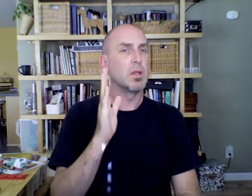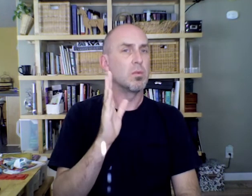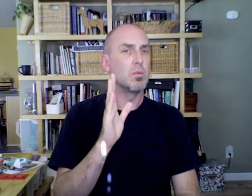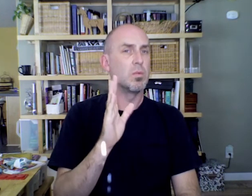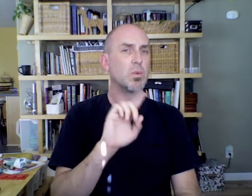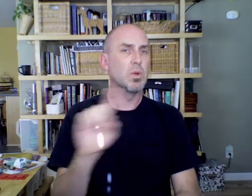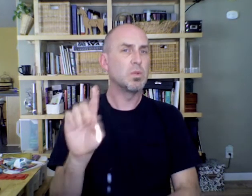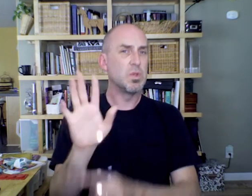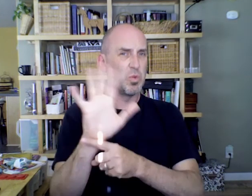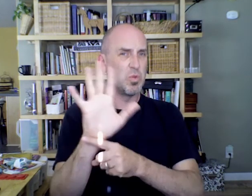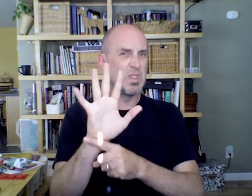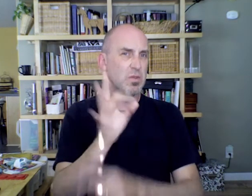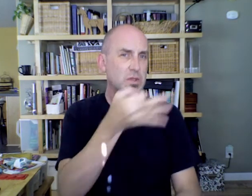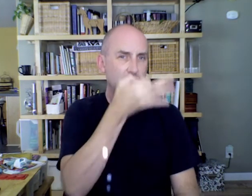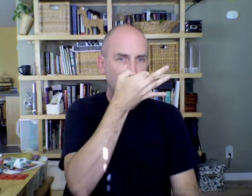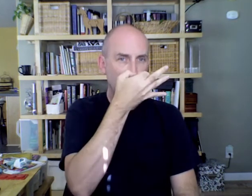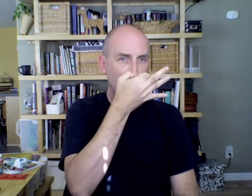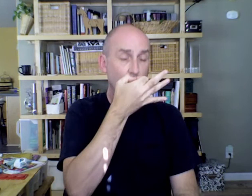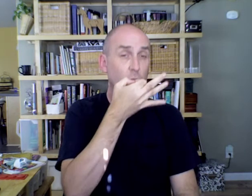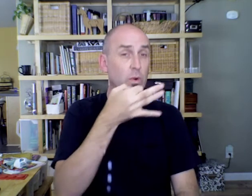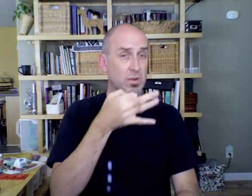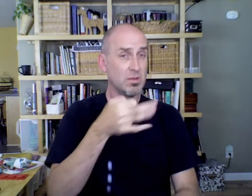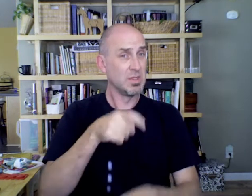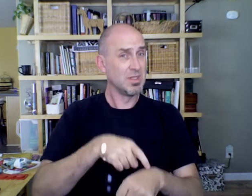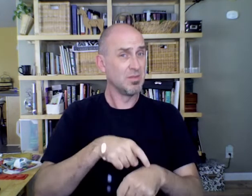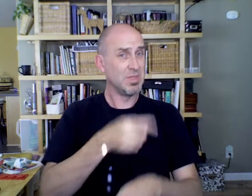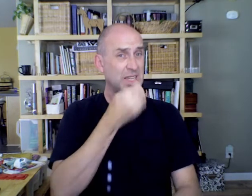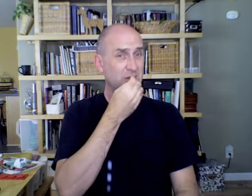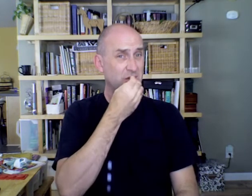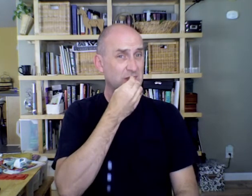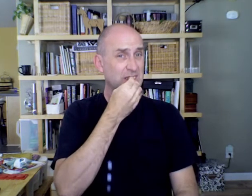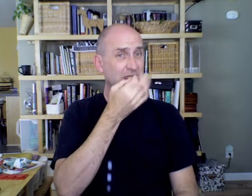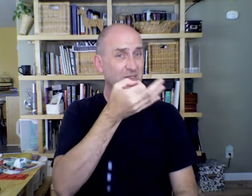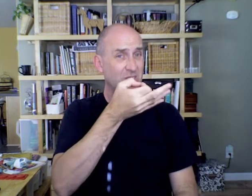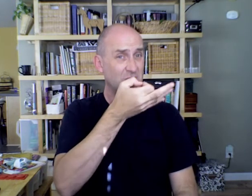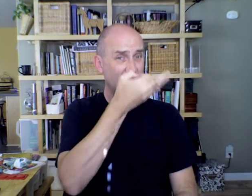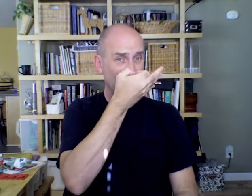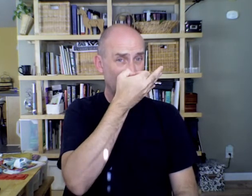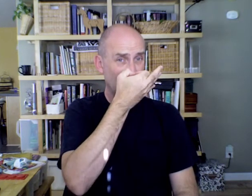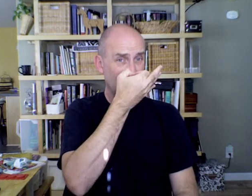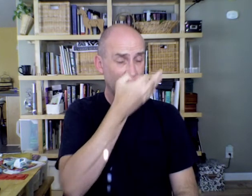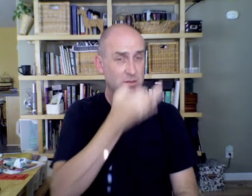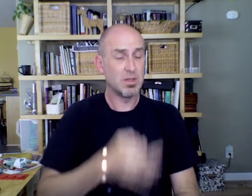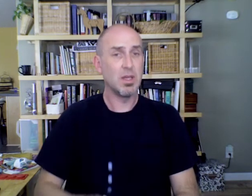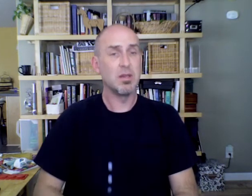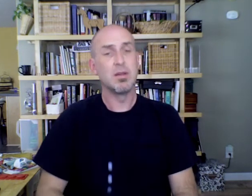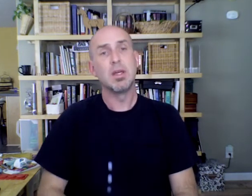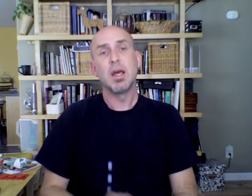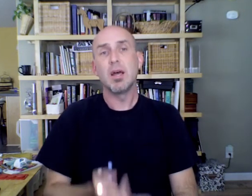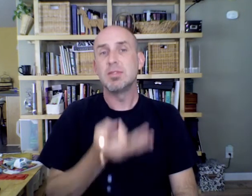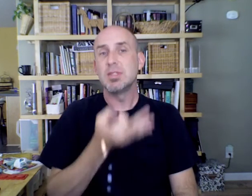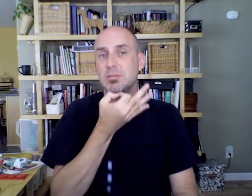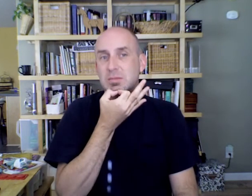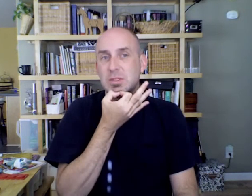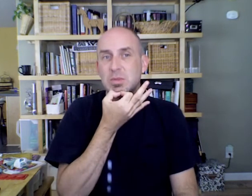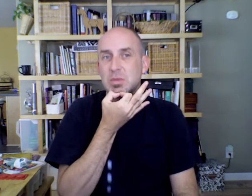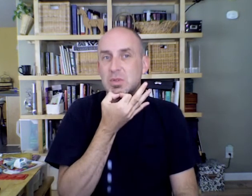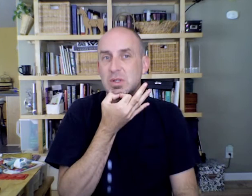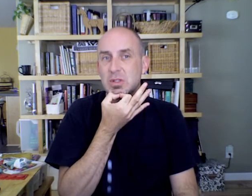We will go to the movies very soon, or it'll be time for us to eat very soon. Okay. I've seen some people do it on their